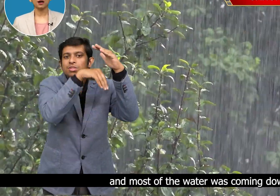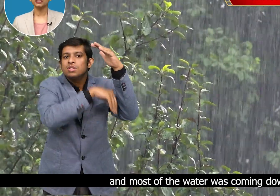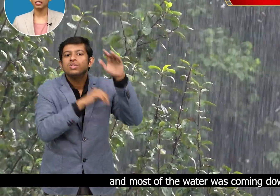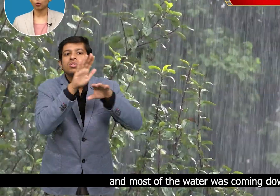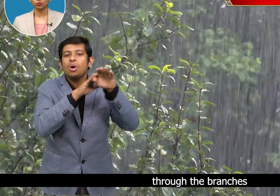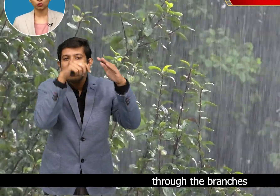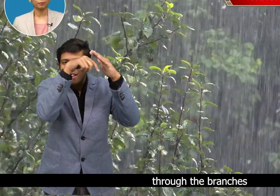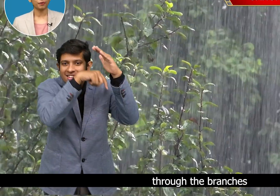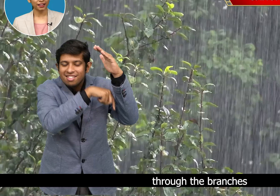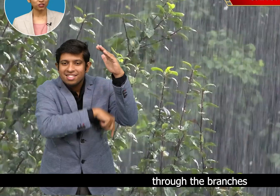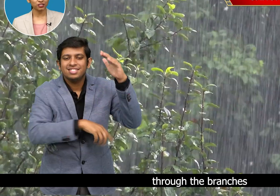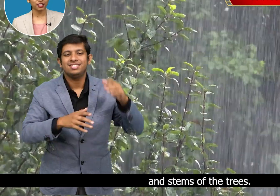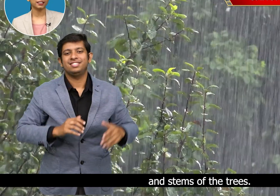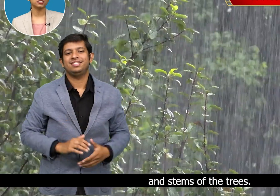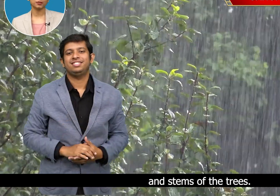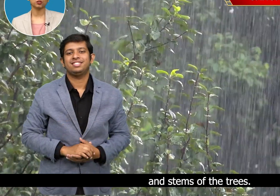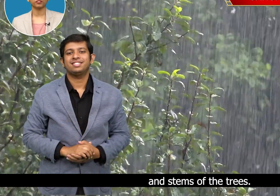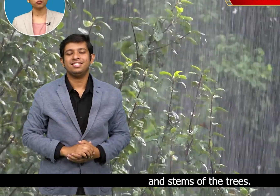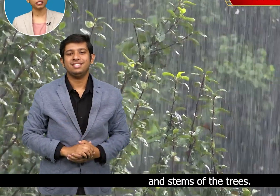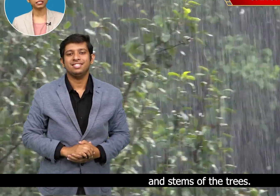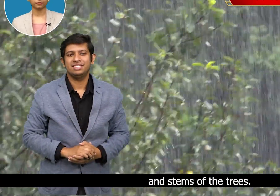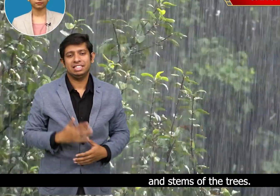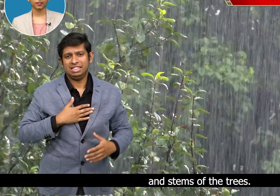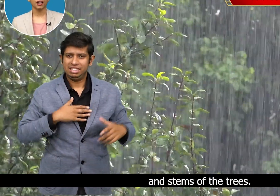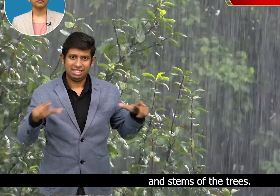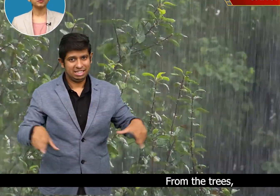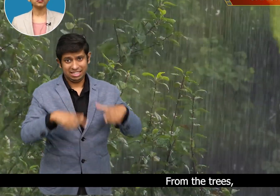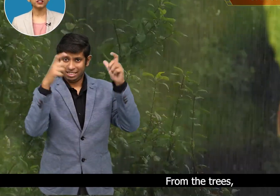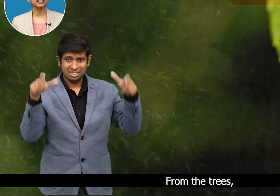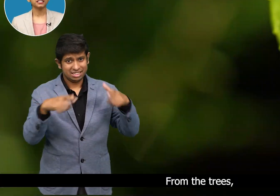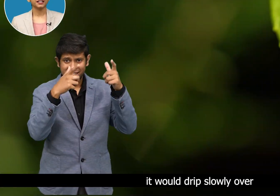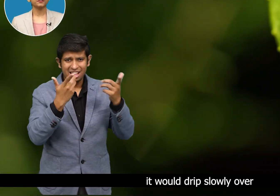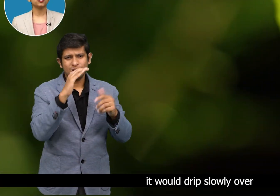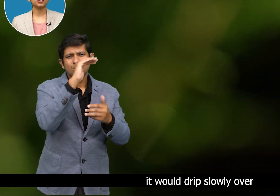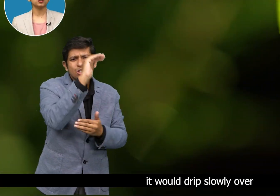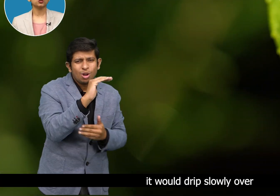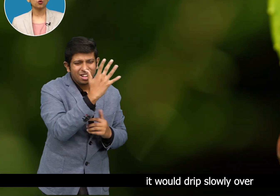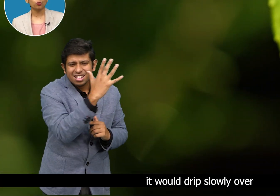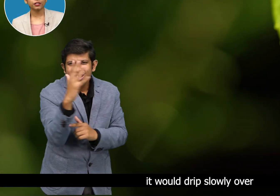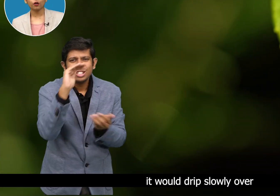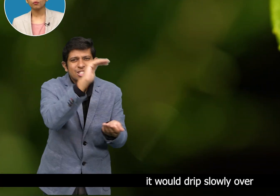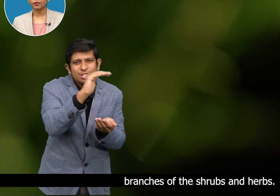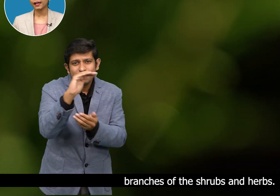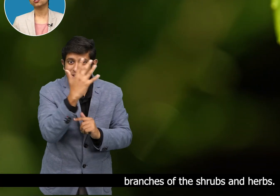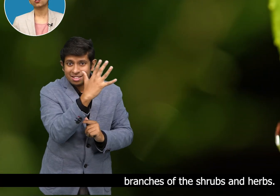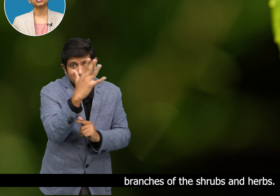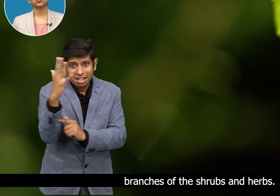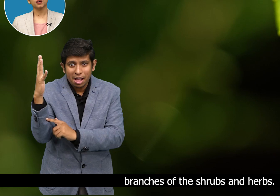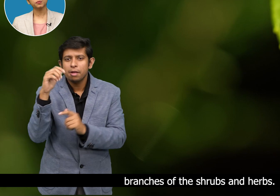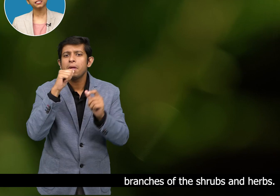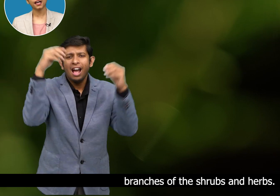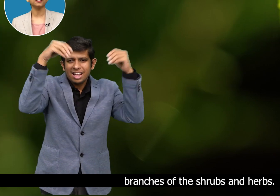was coming down through the branches and stems of the trees. From the trees, it would drip slowly over branches